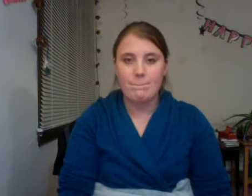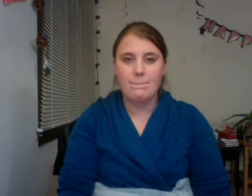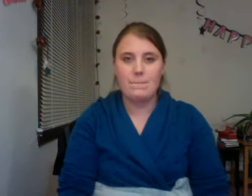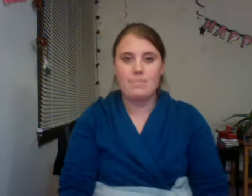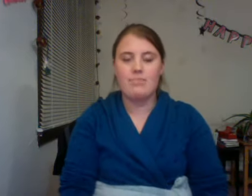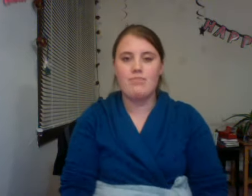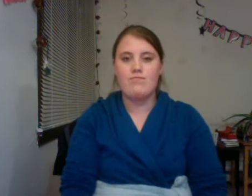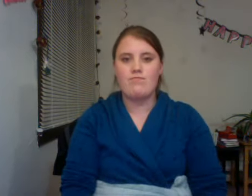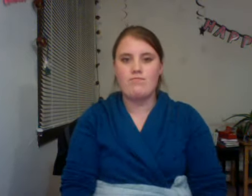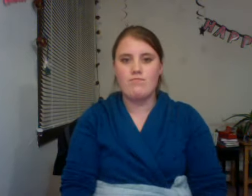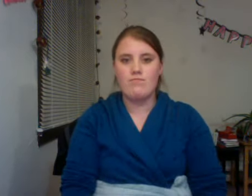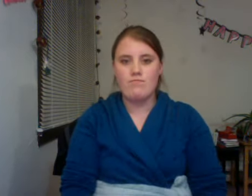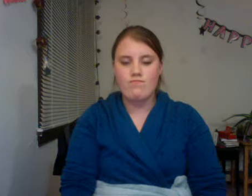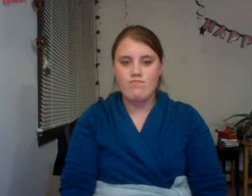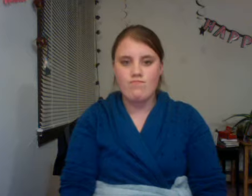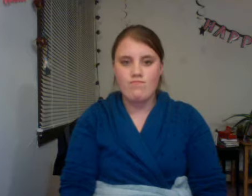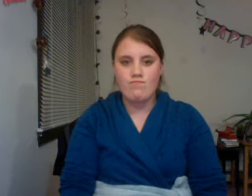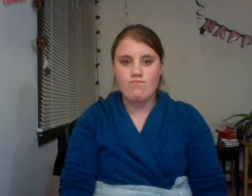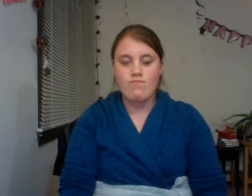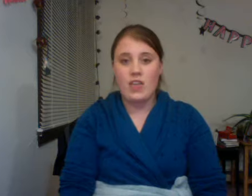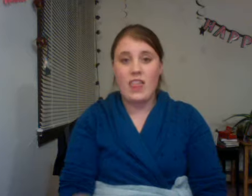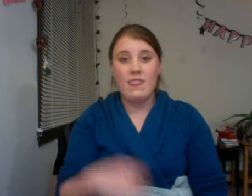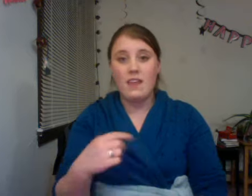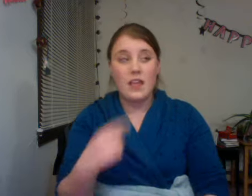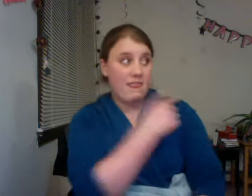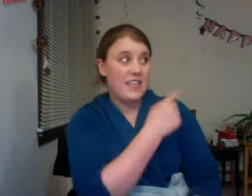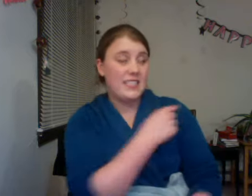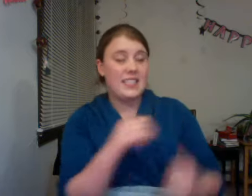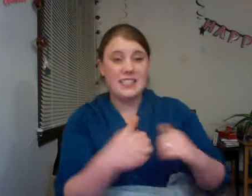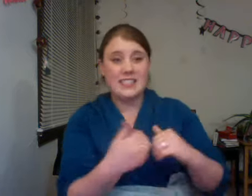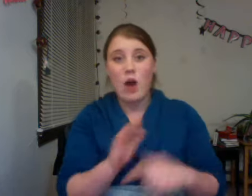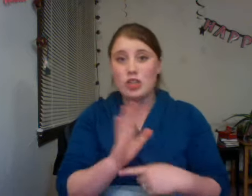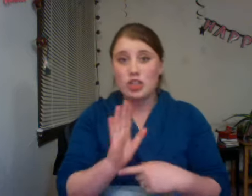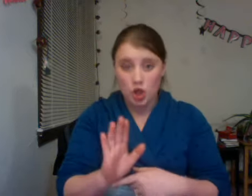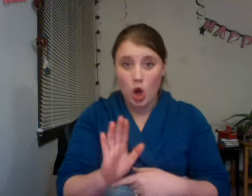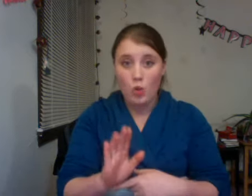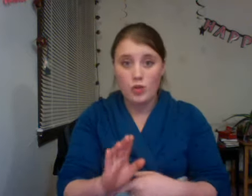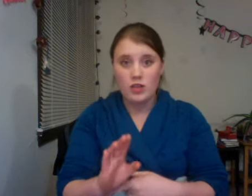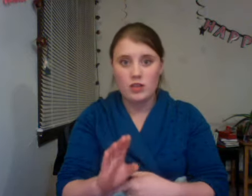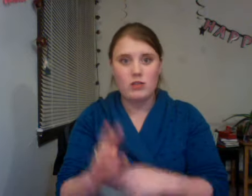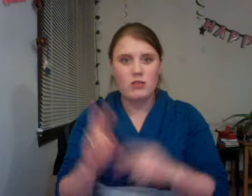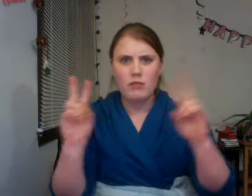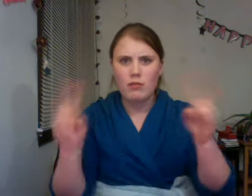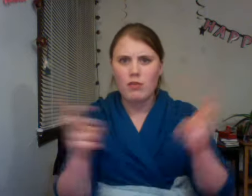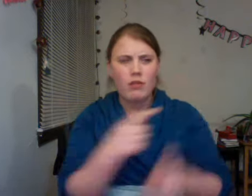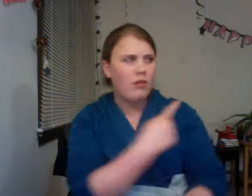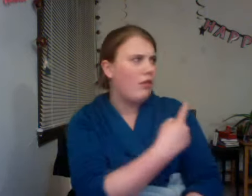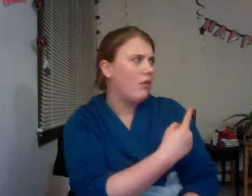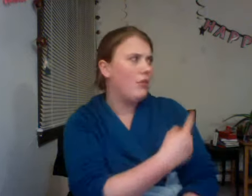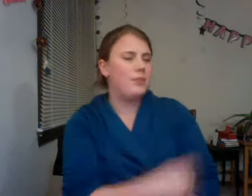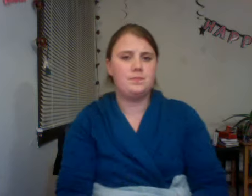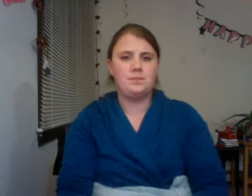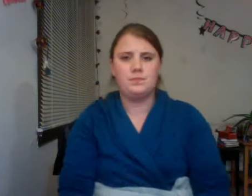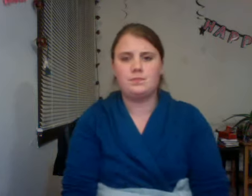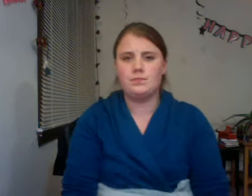this. Bacteriophage replication is initiated through the introduction of viral nucleic acid into